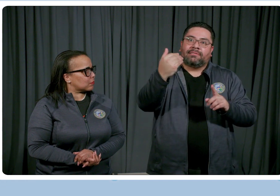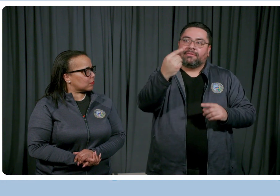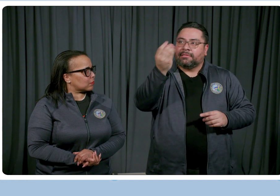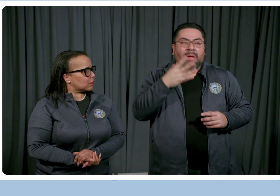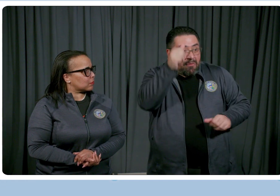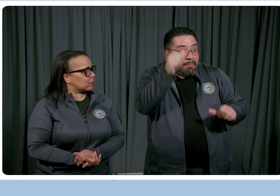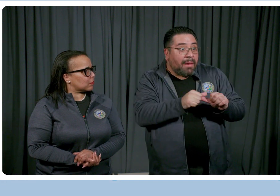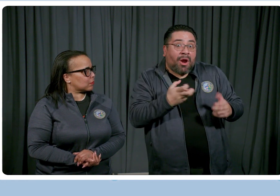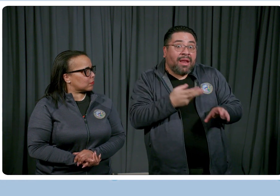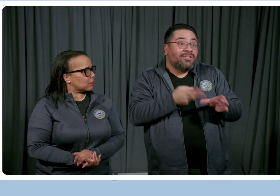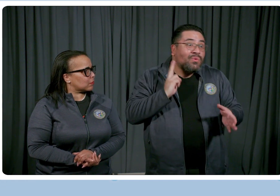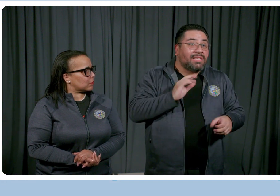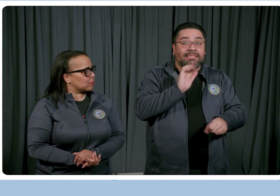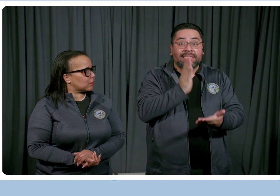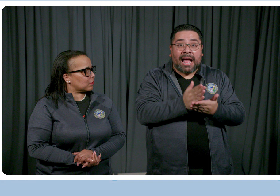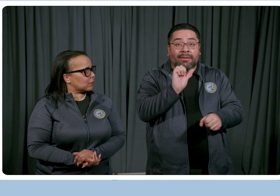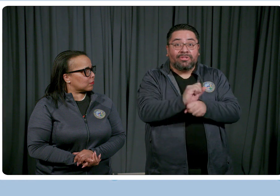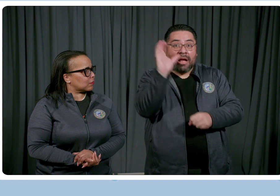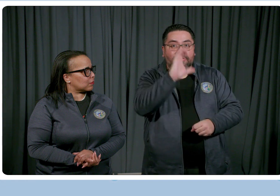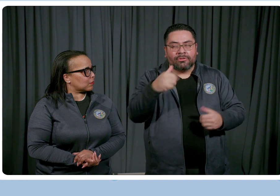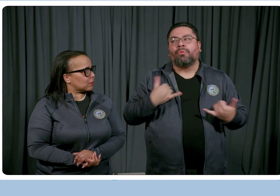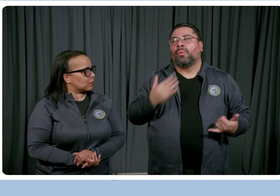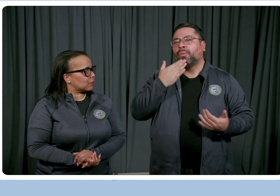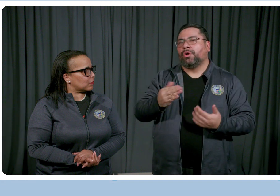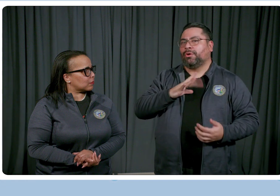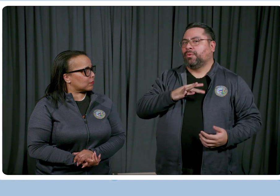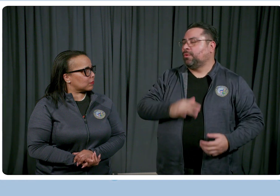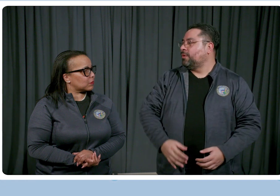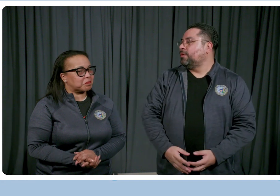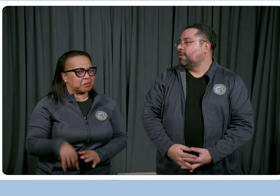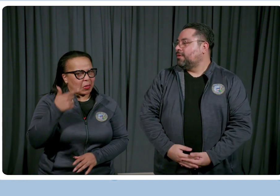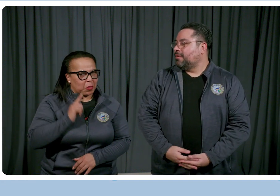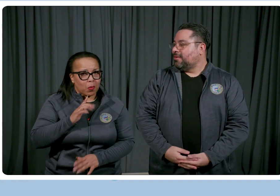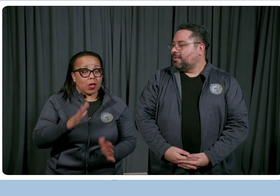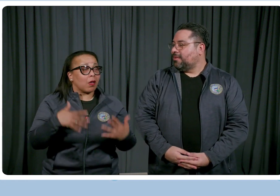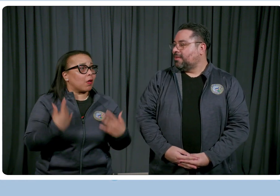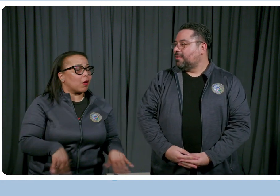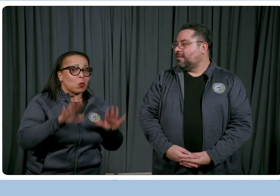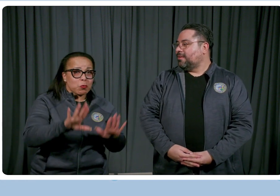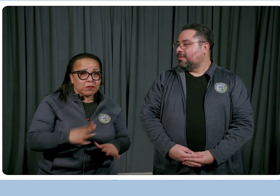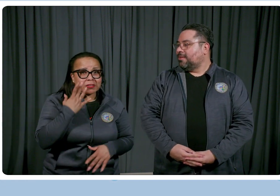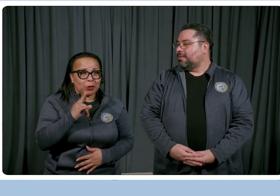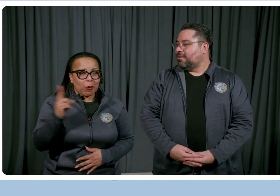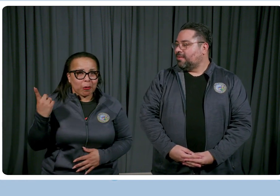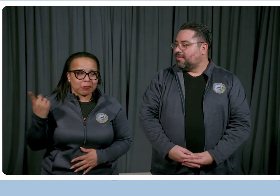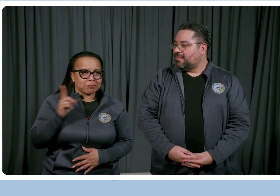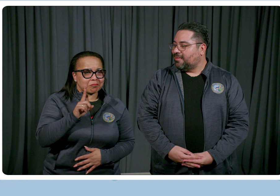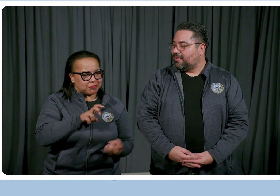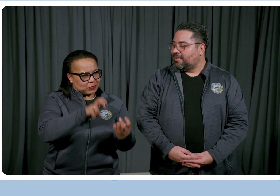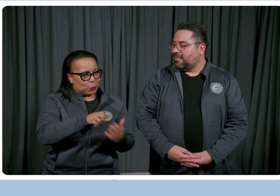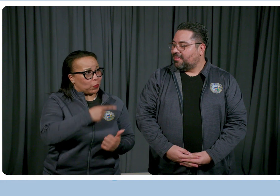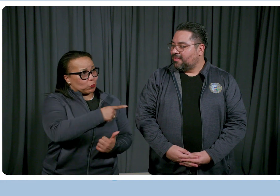wanted to quit and give up on the job search. It was great to see her come into the Career Center and come to